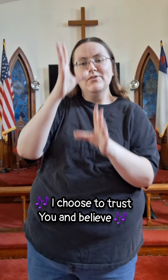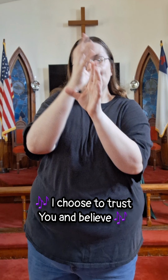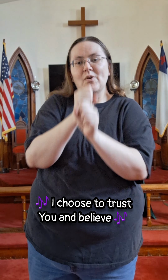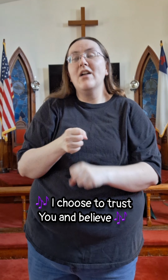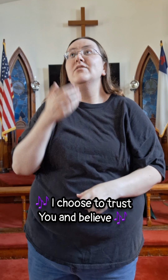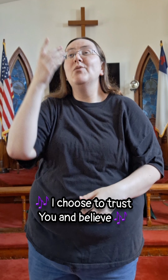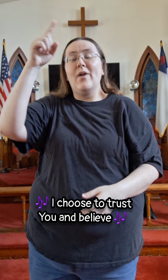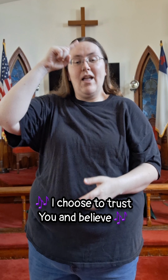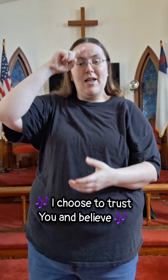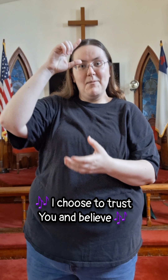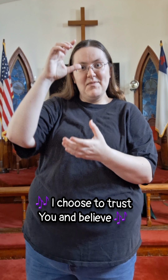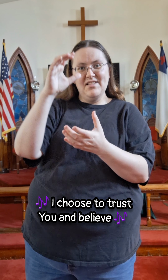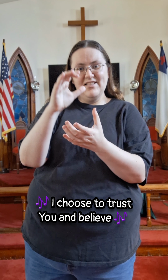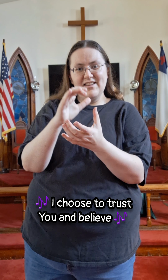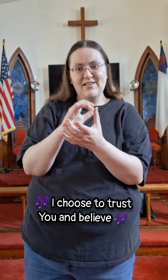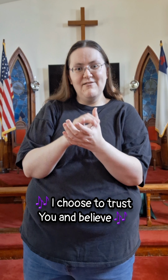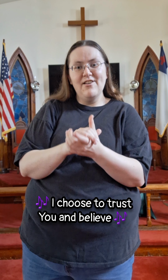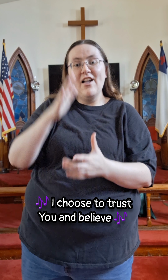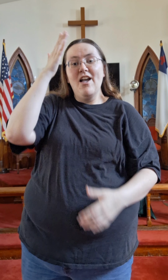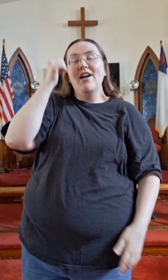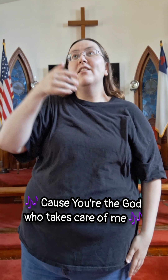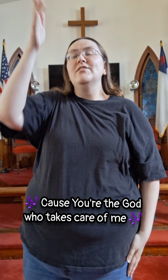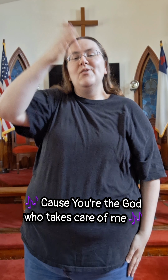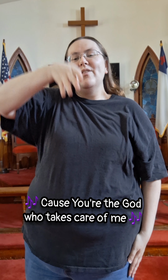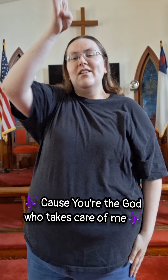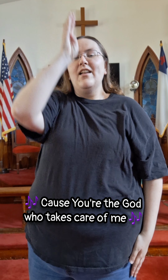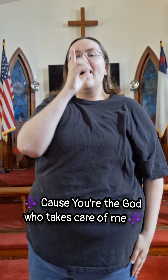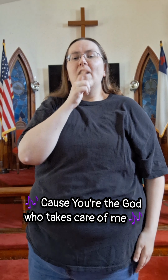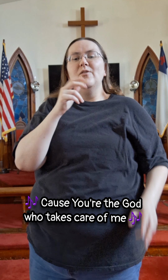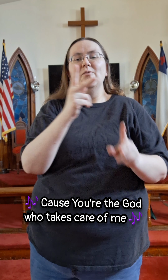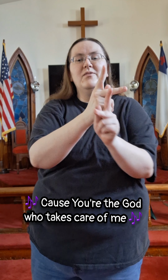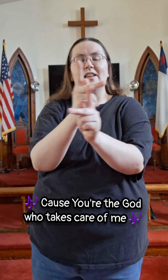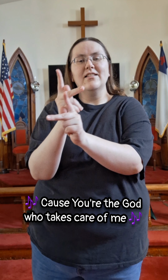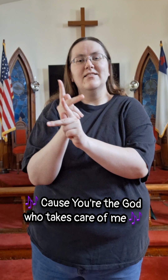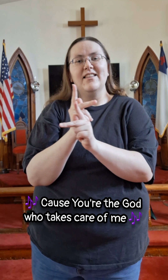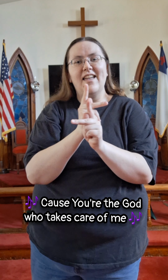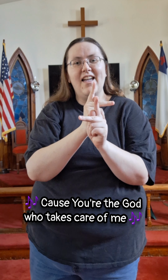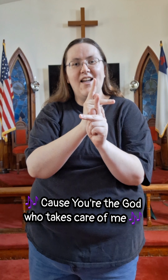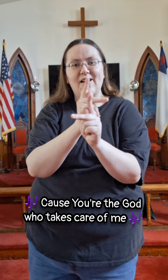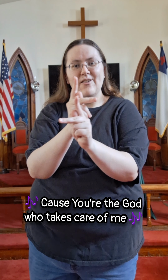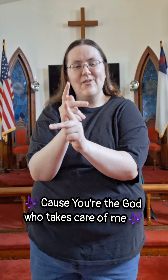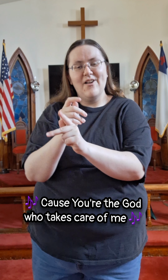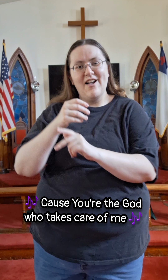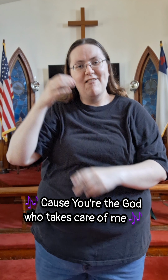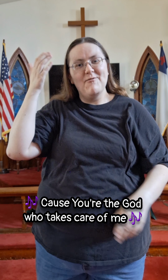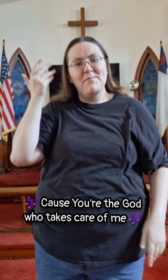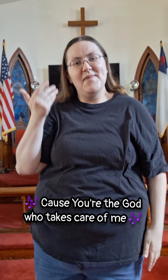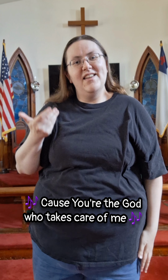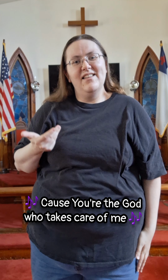trust you and believe Cause you're the God who takes care of me